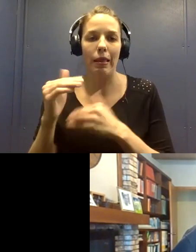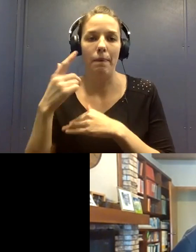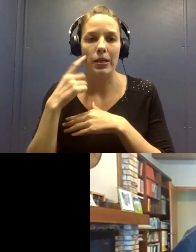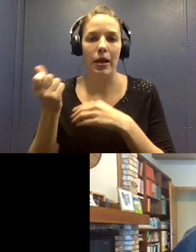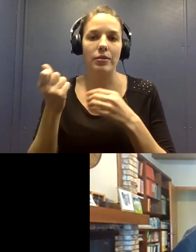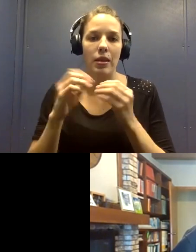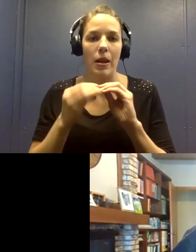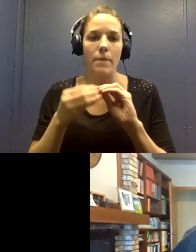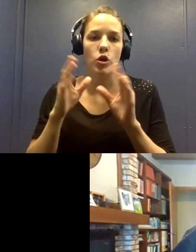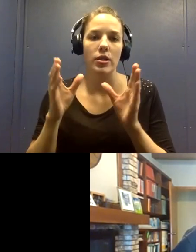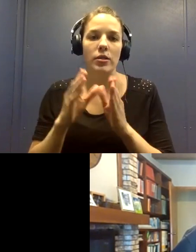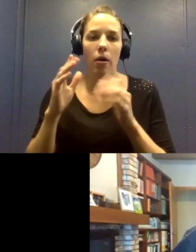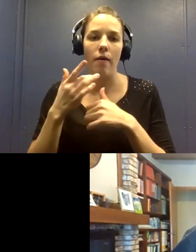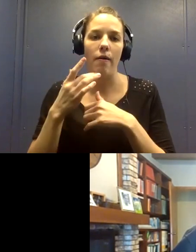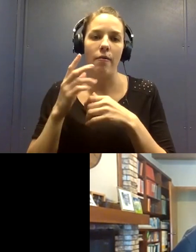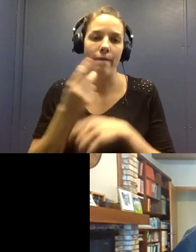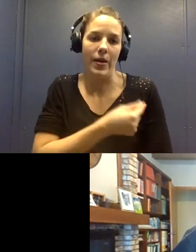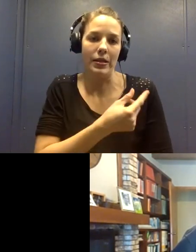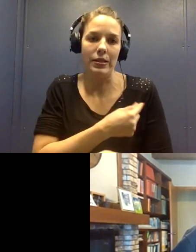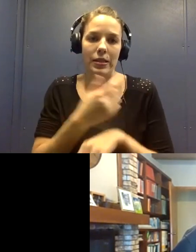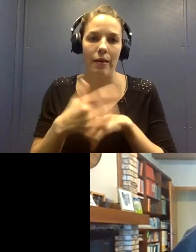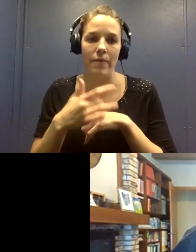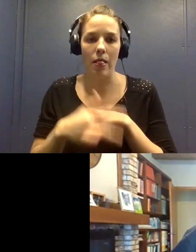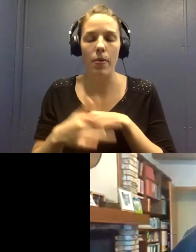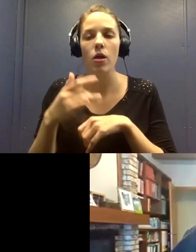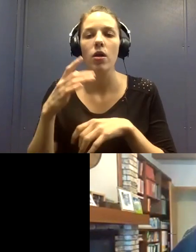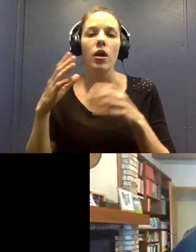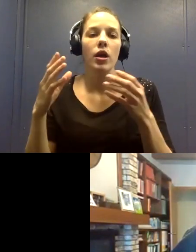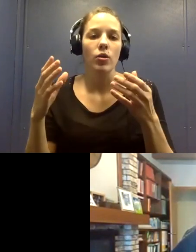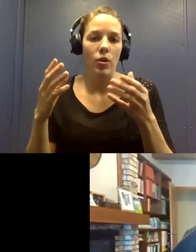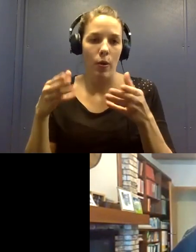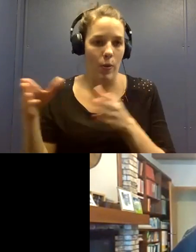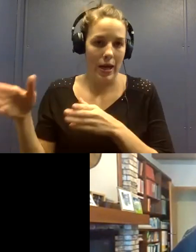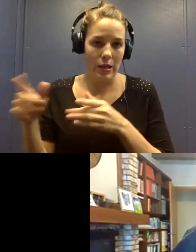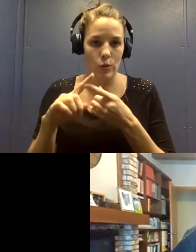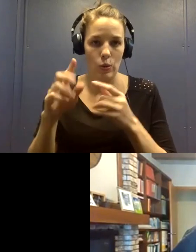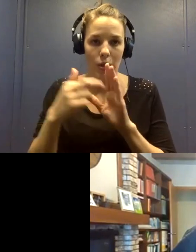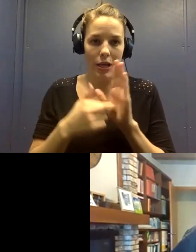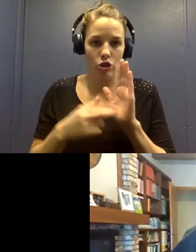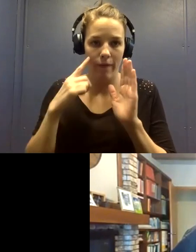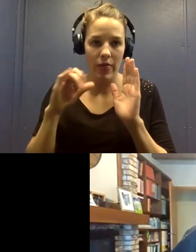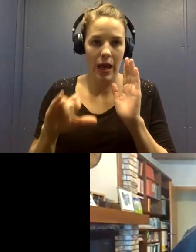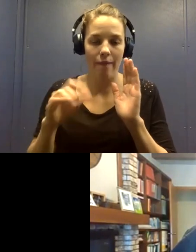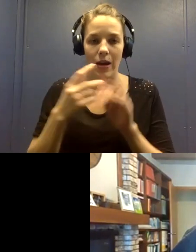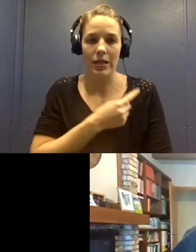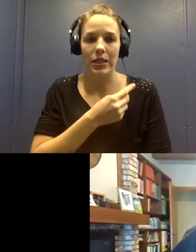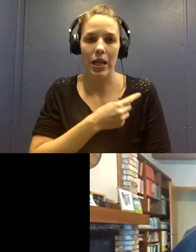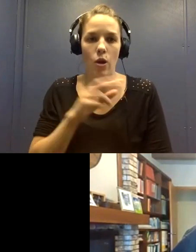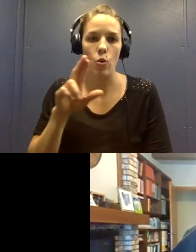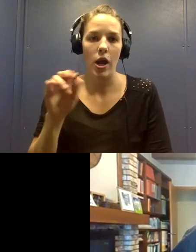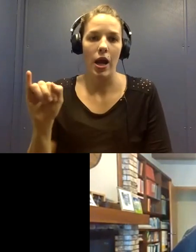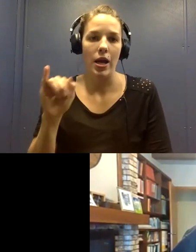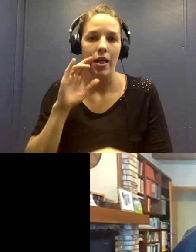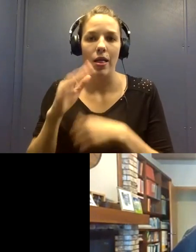small vaccine available. Here are the ways to register for vaccine in Rock Island County. Rock